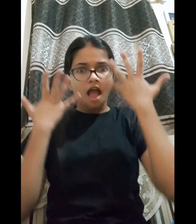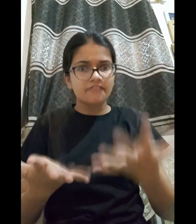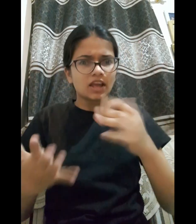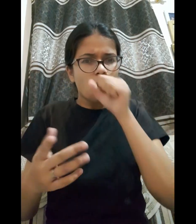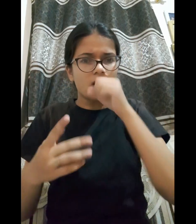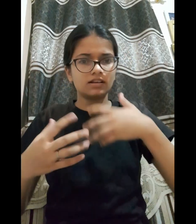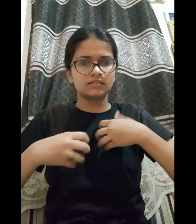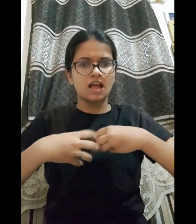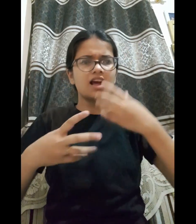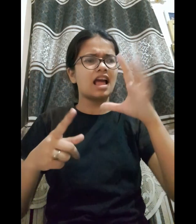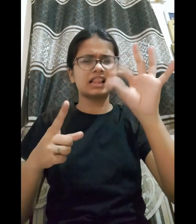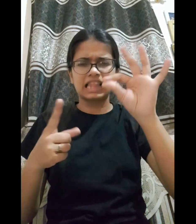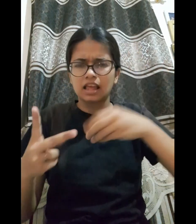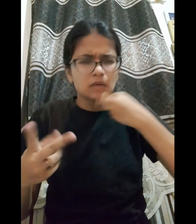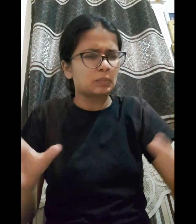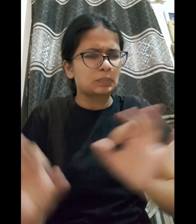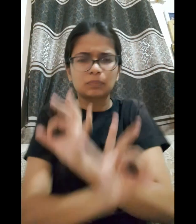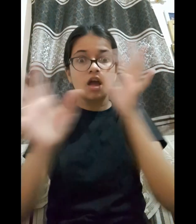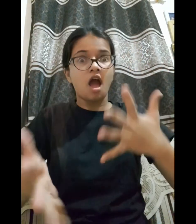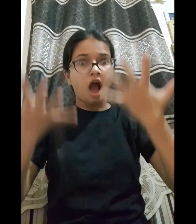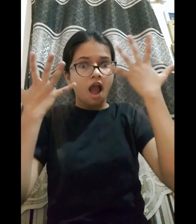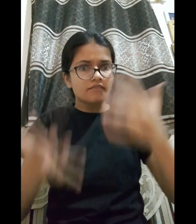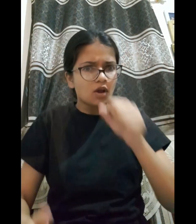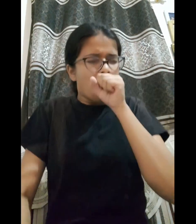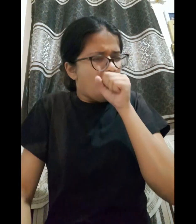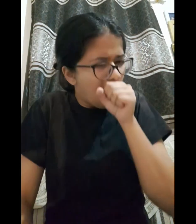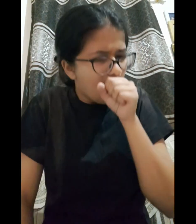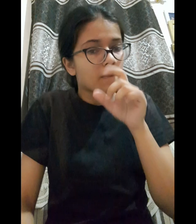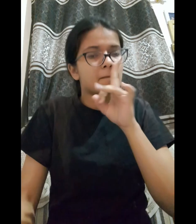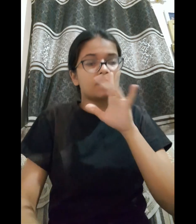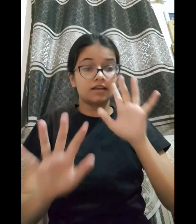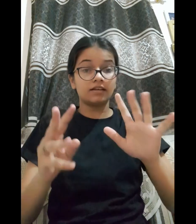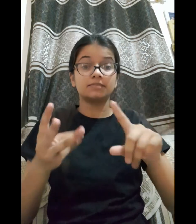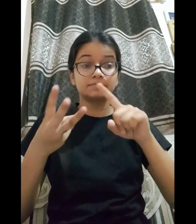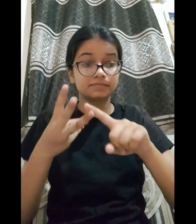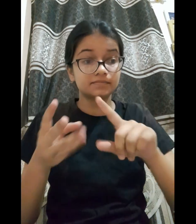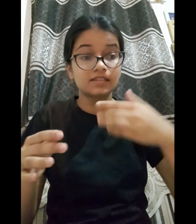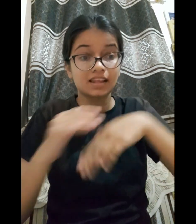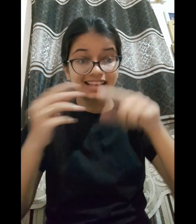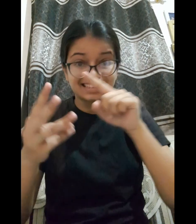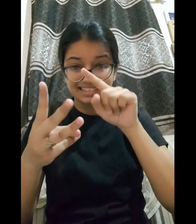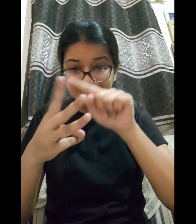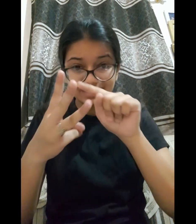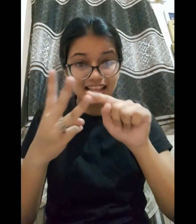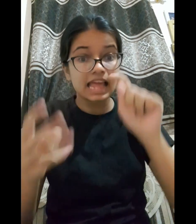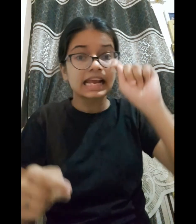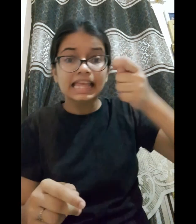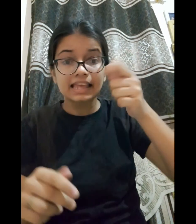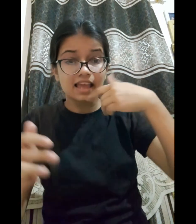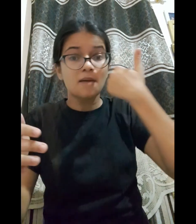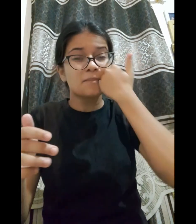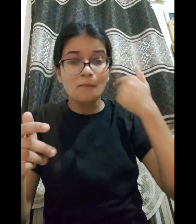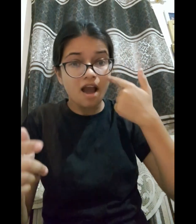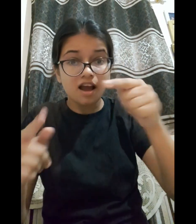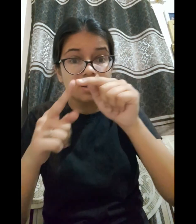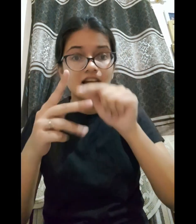cough. Nothing comes out, no phlegm comes out. It's a deep hacking cough. So 3 key symptoms that tell you, warn you that the